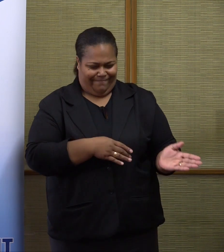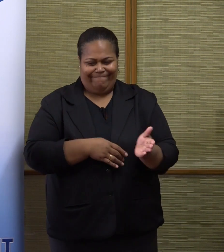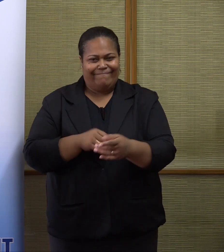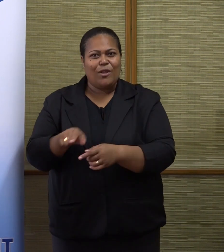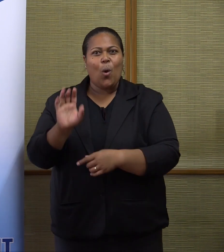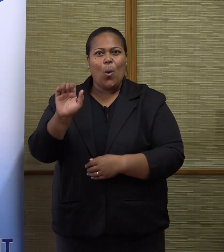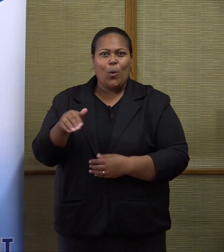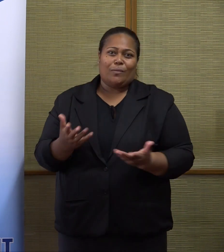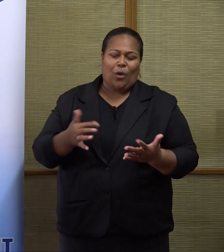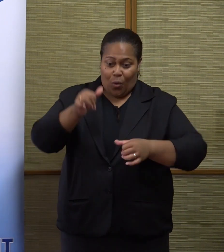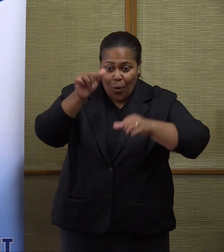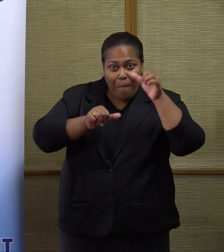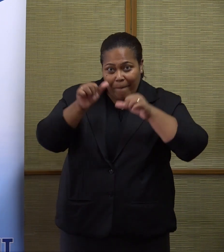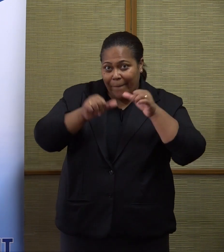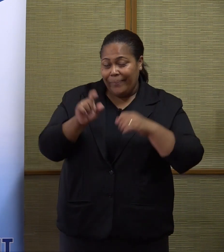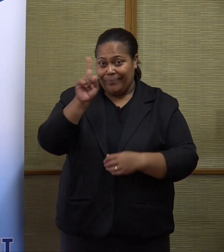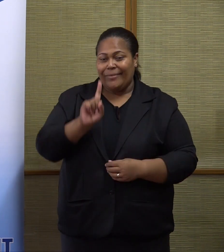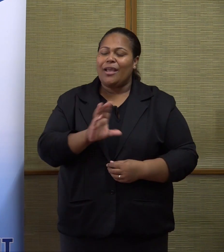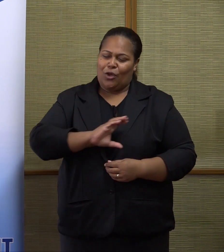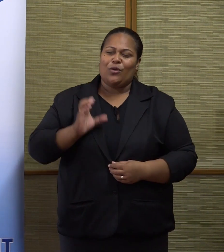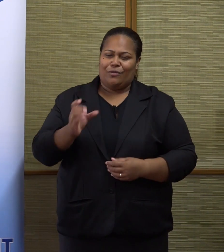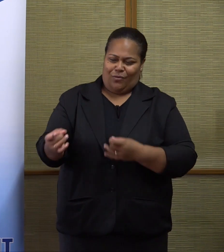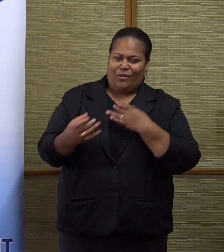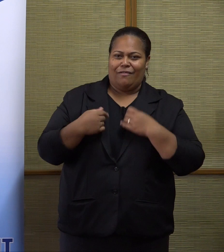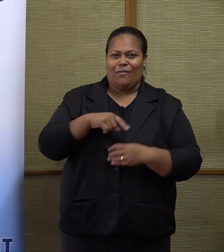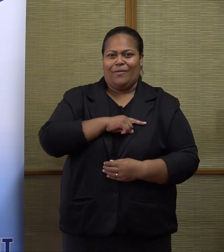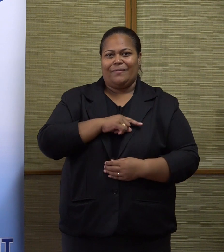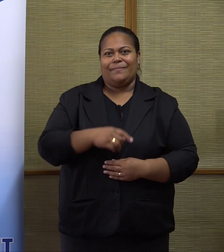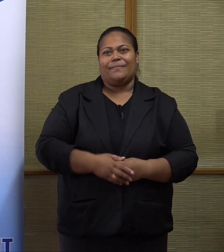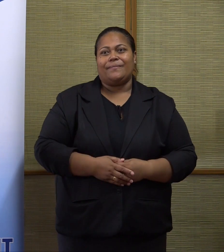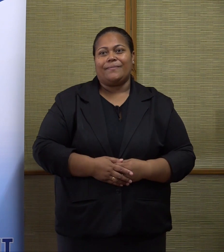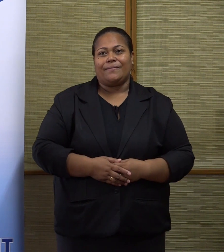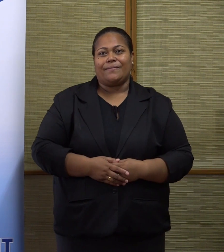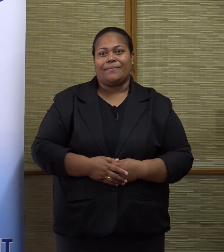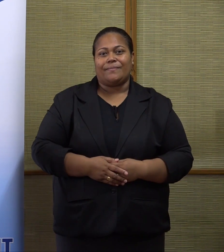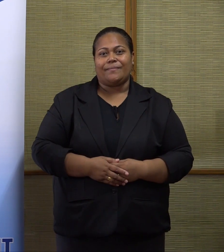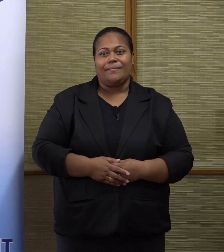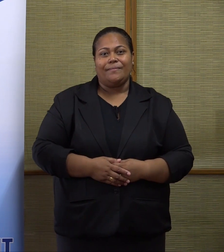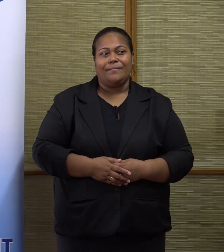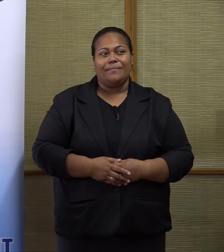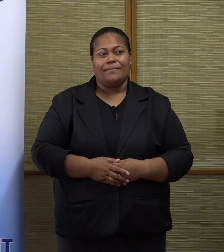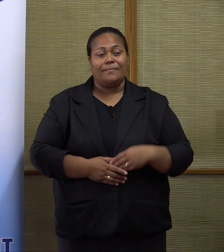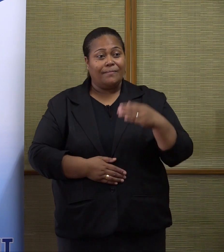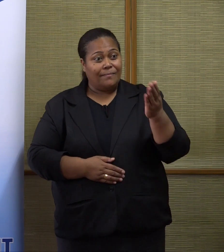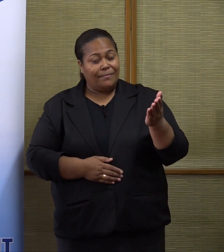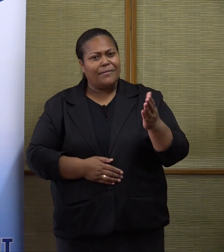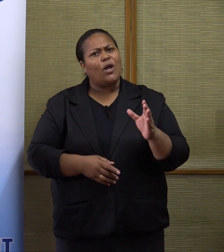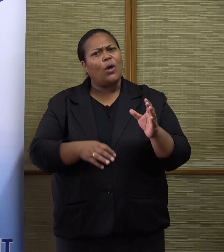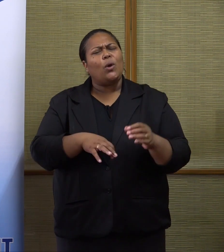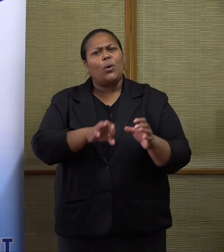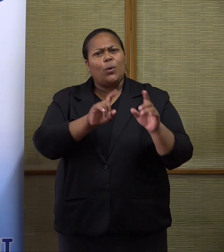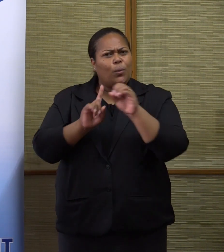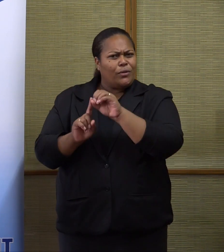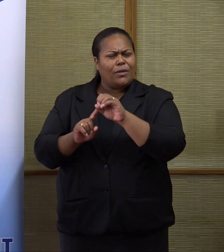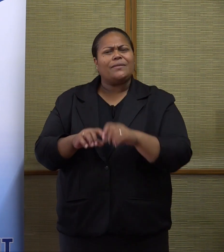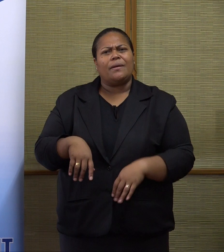for today, we will then mobilize the response when needed. Just one last question. Madam, is the power and water in